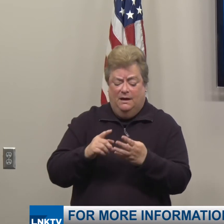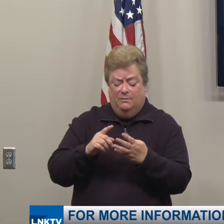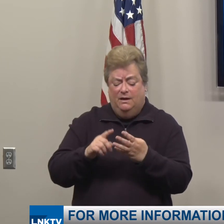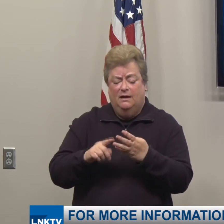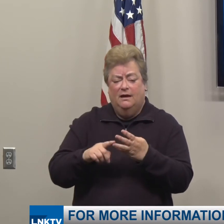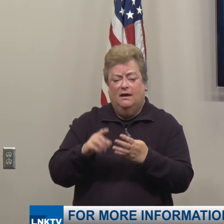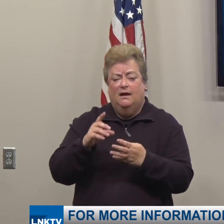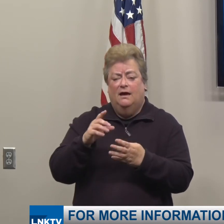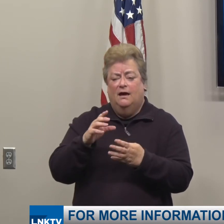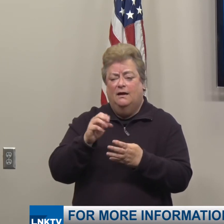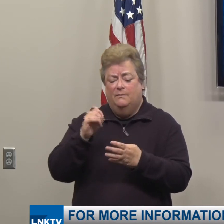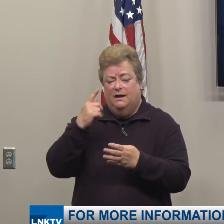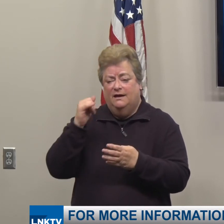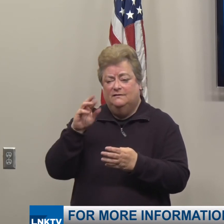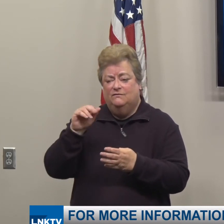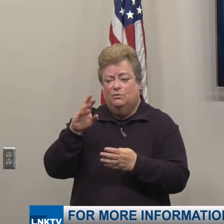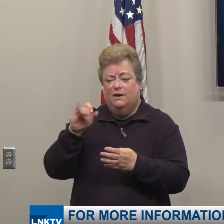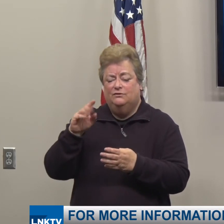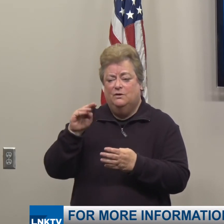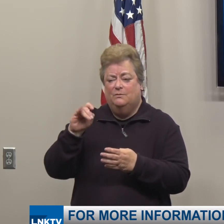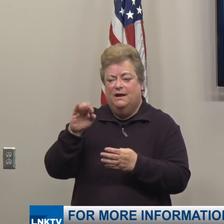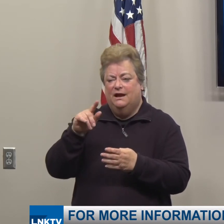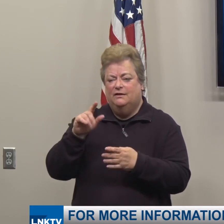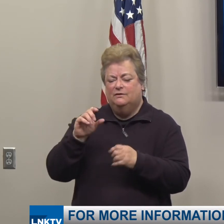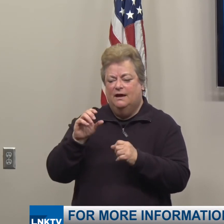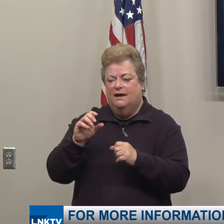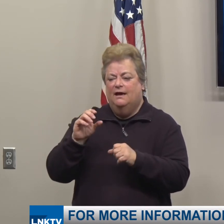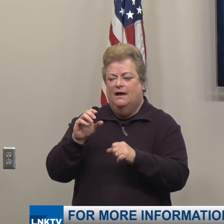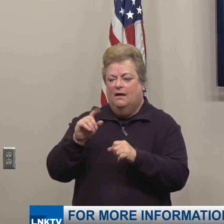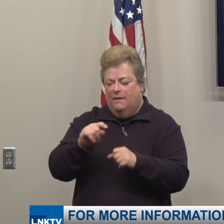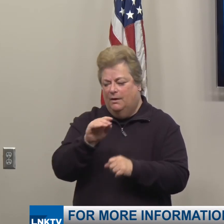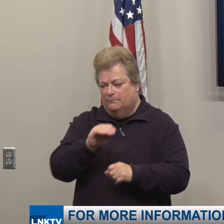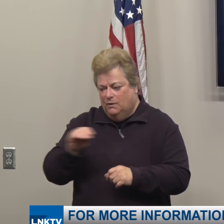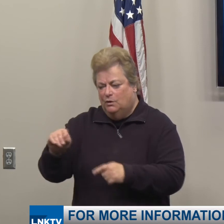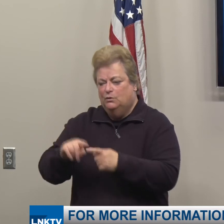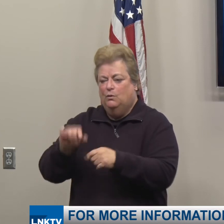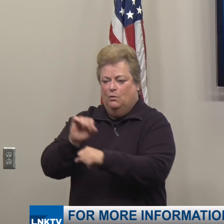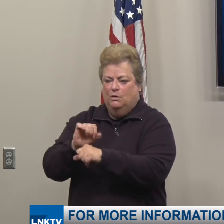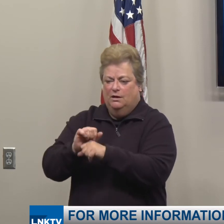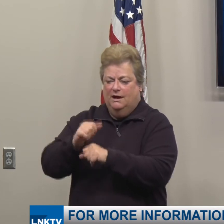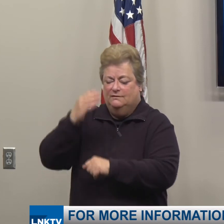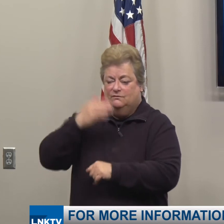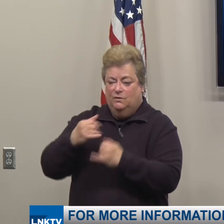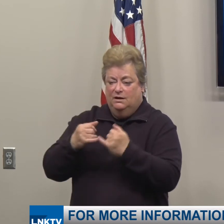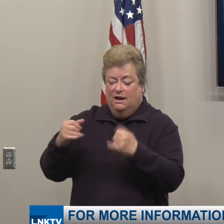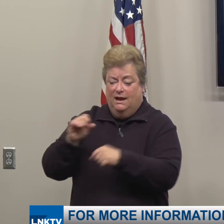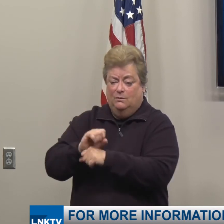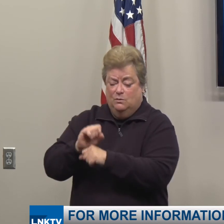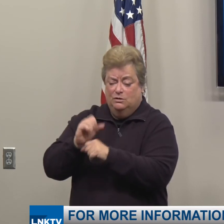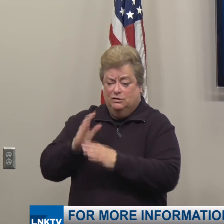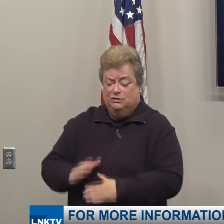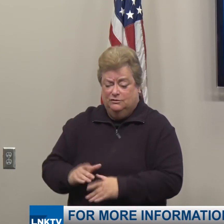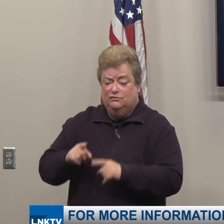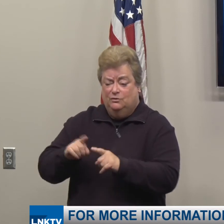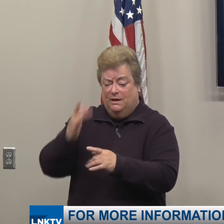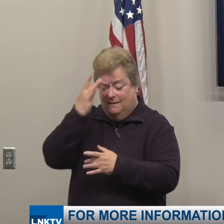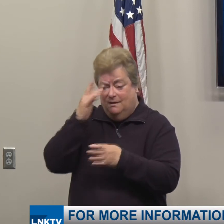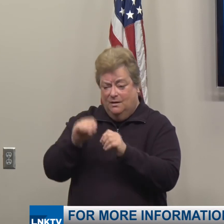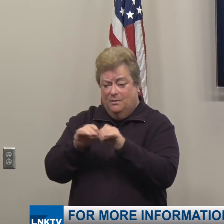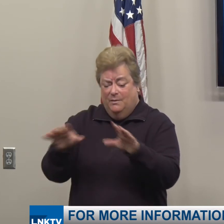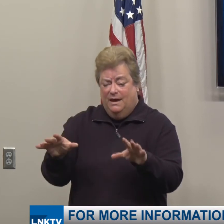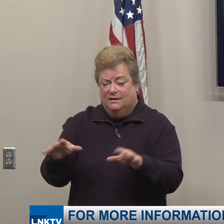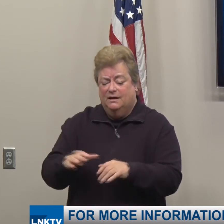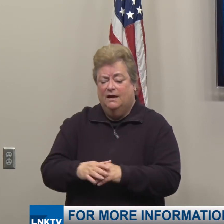increased likelihood of racial minorities to be employed as frontline workers during this pandemic. We also know that access